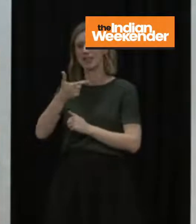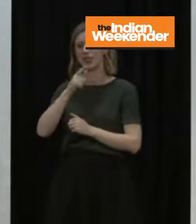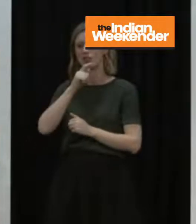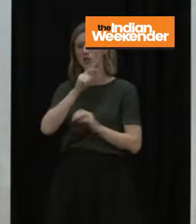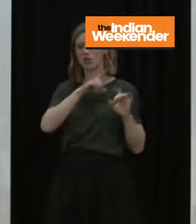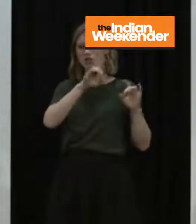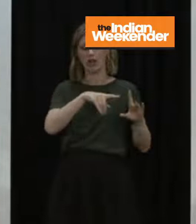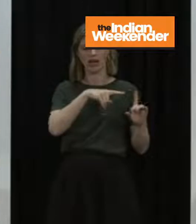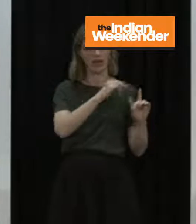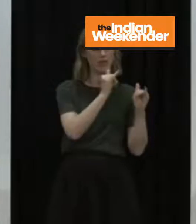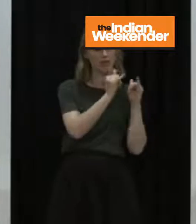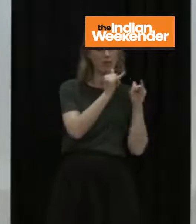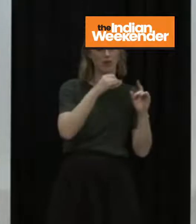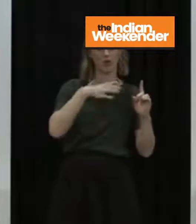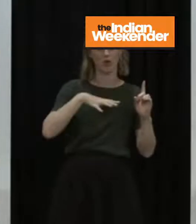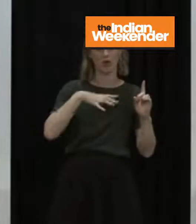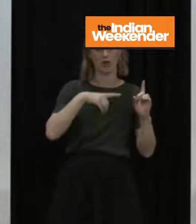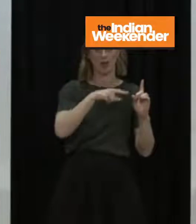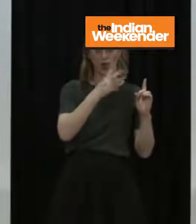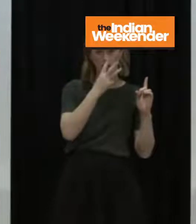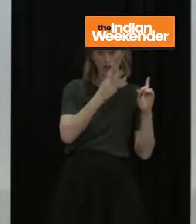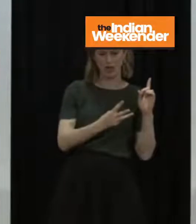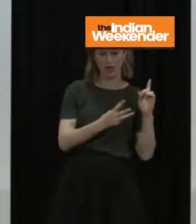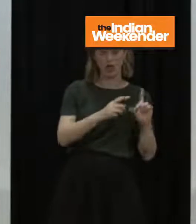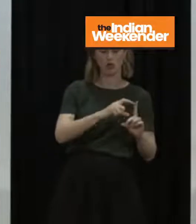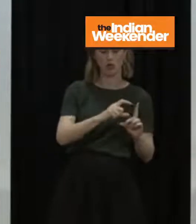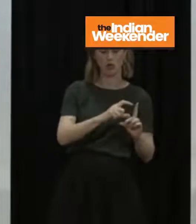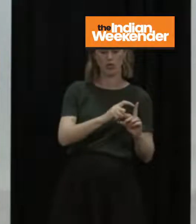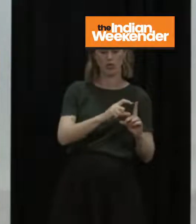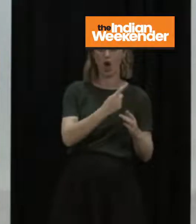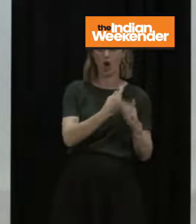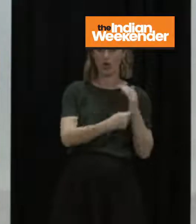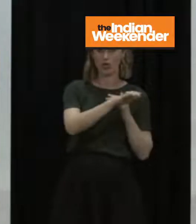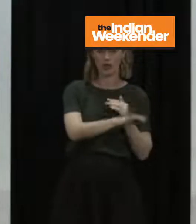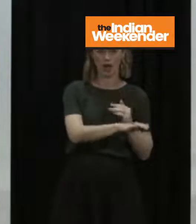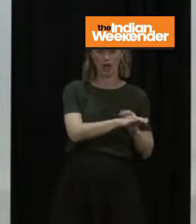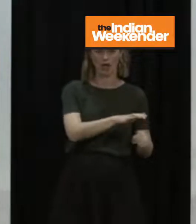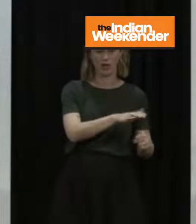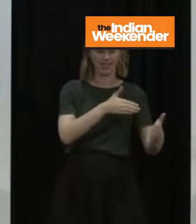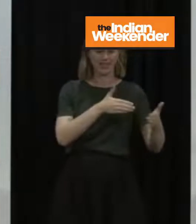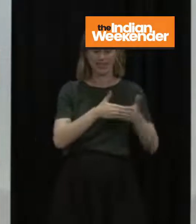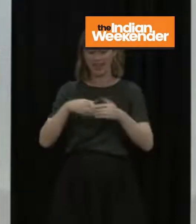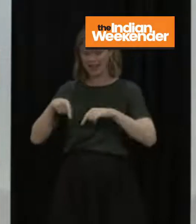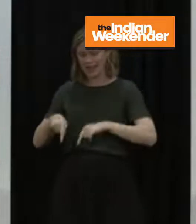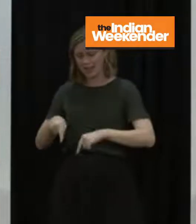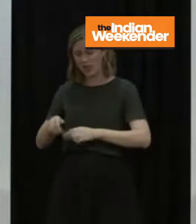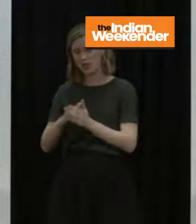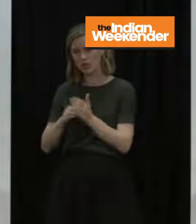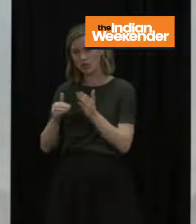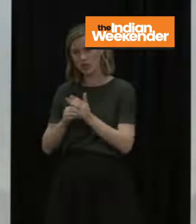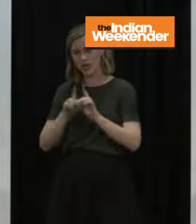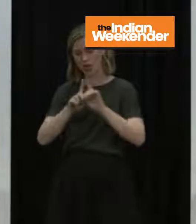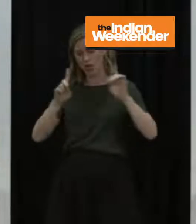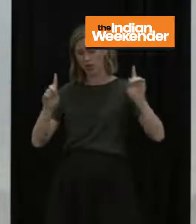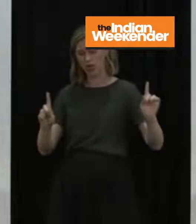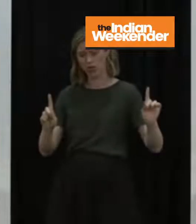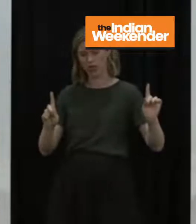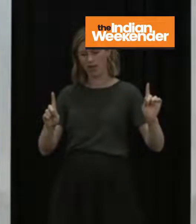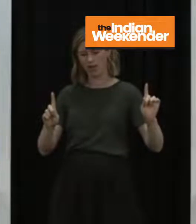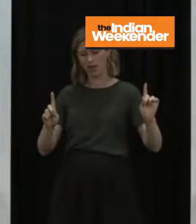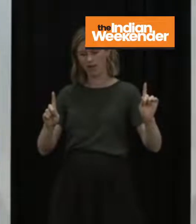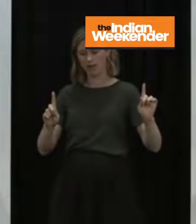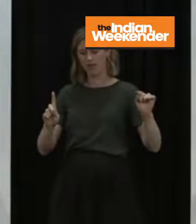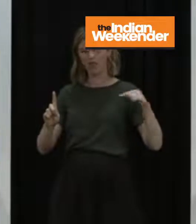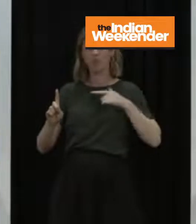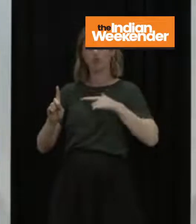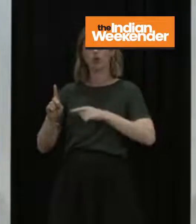I've interviewed a woman whose 3-year-old daughter and only child is stuck here in New Zealand. She went to stay with her nan when